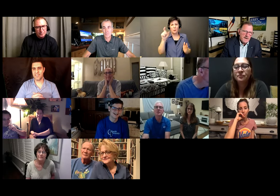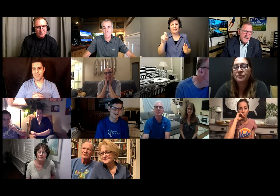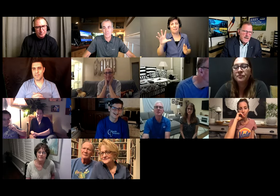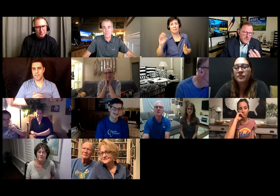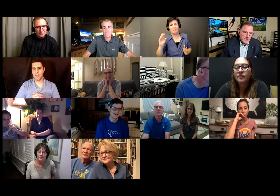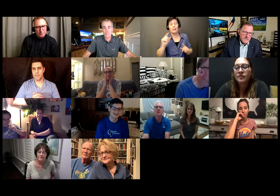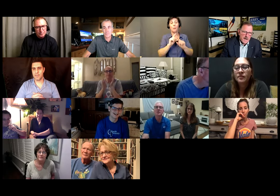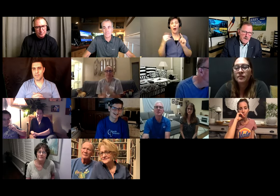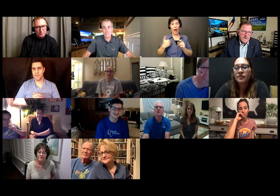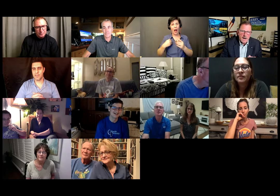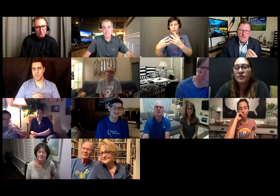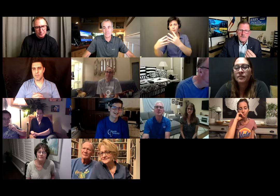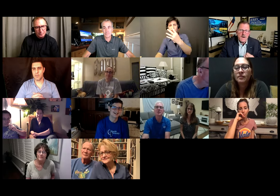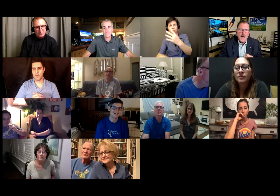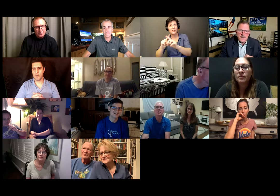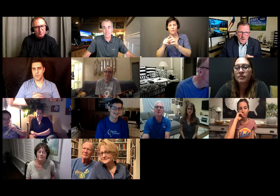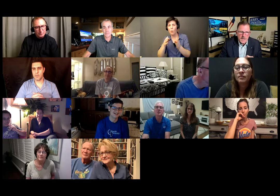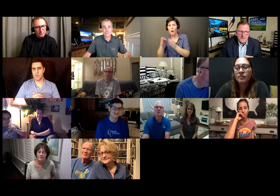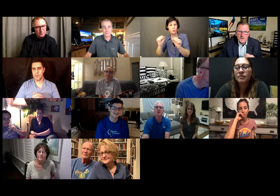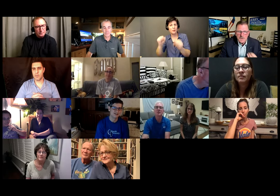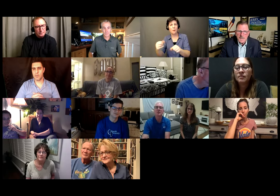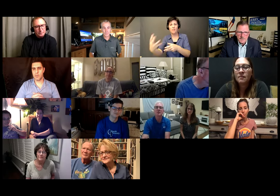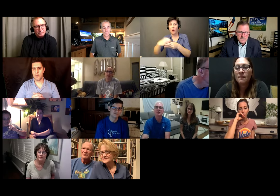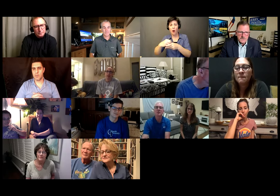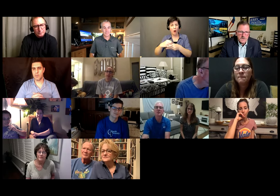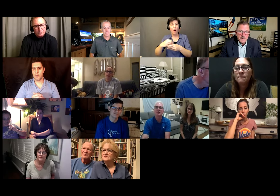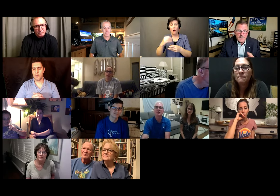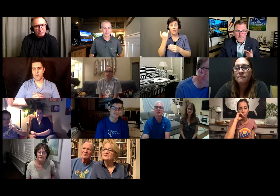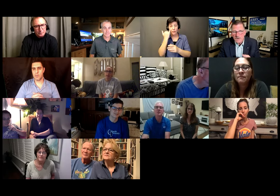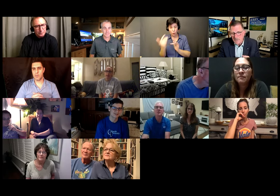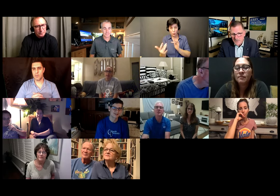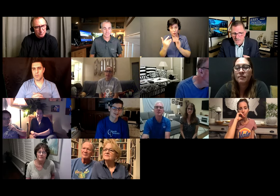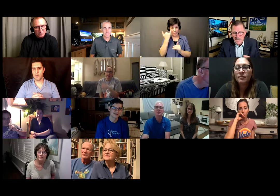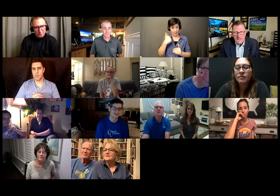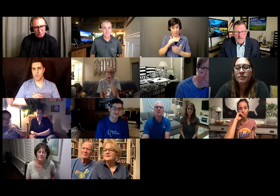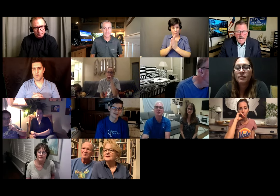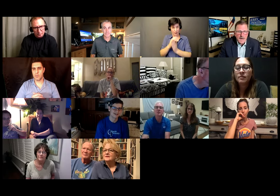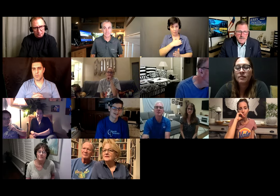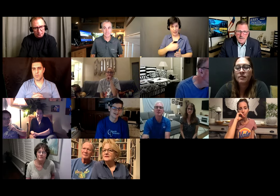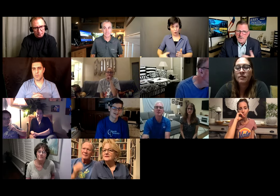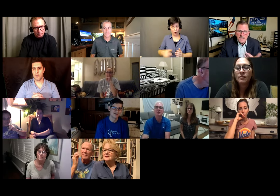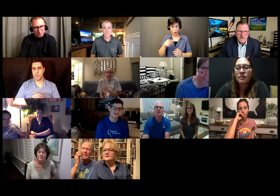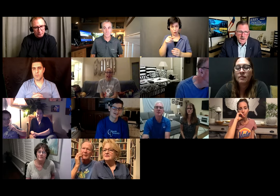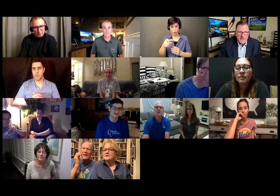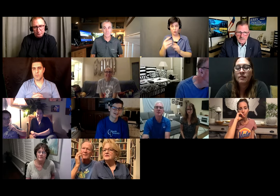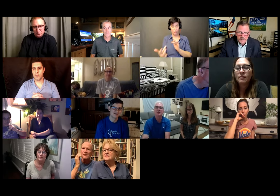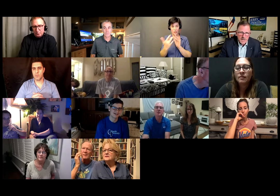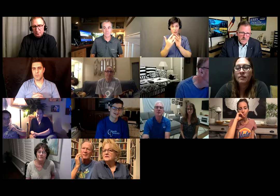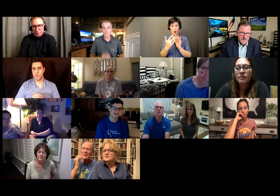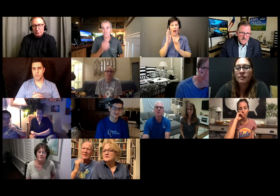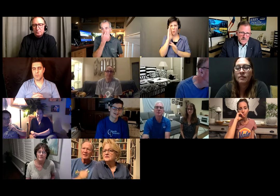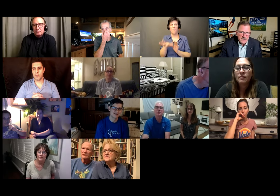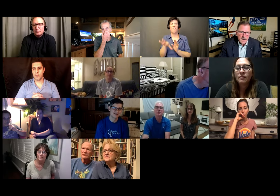mayor, if you reach out, I will find a way for you to be able to serve. But in your community, I think would be great is if we